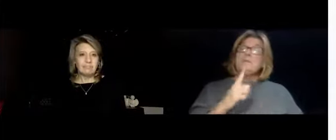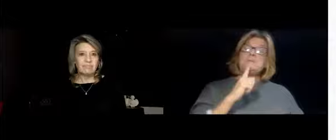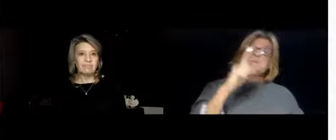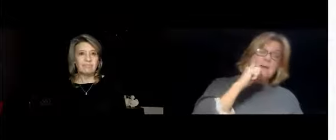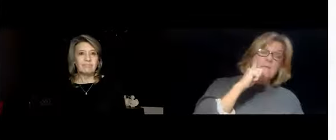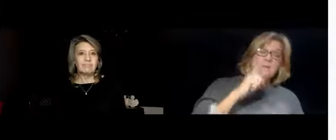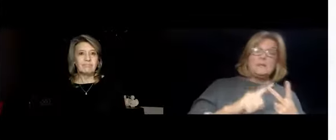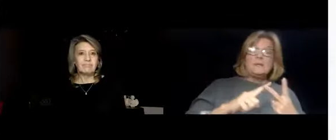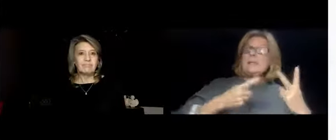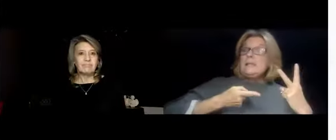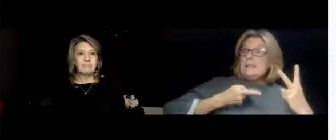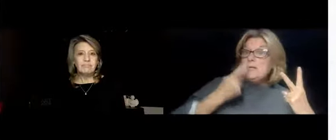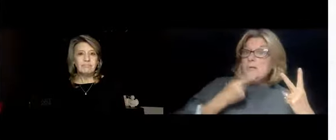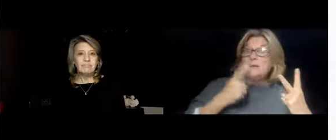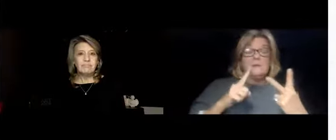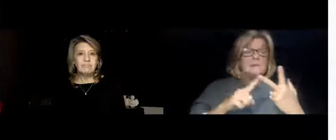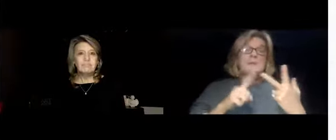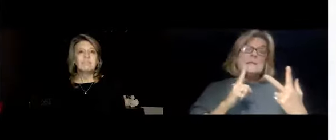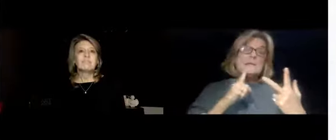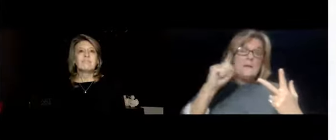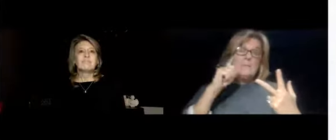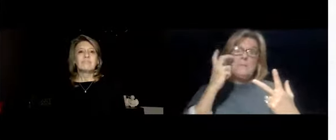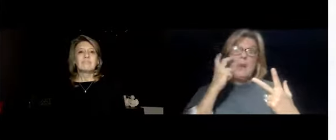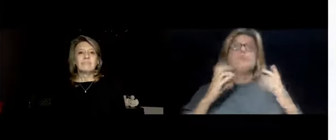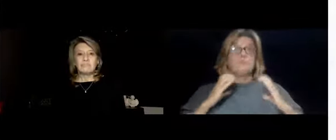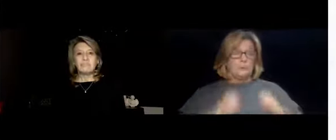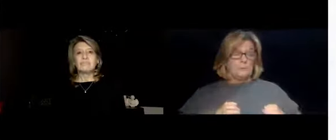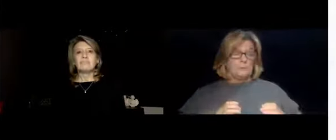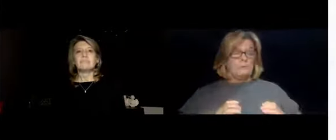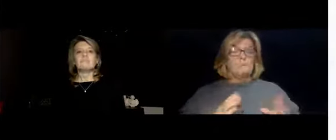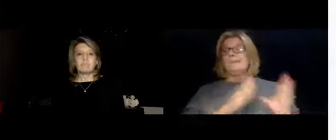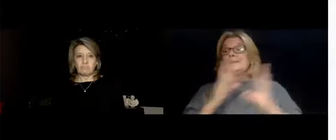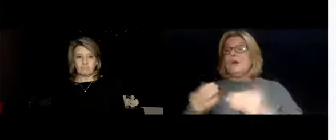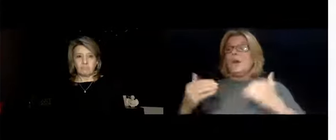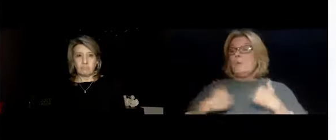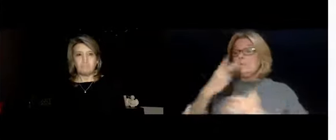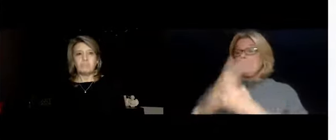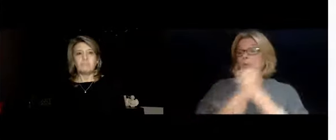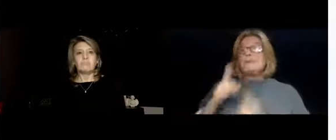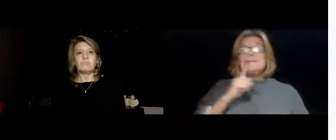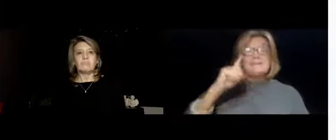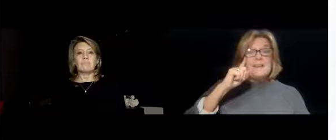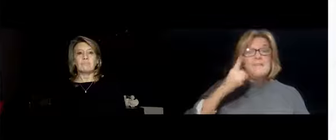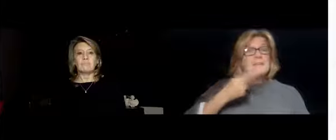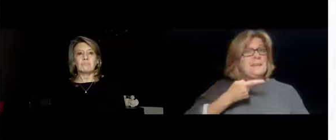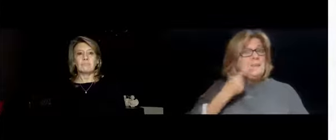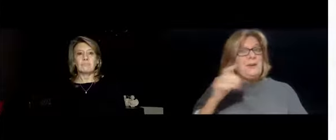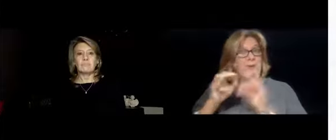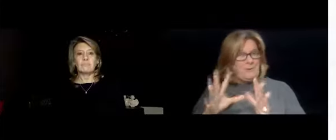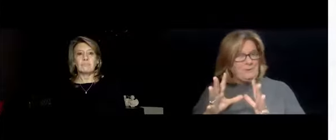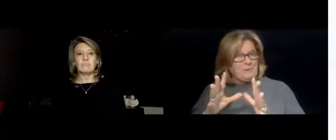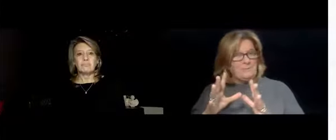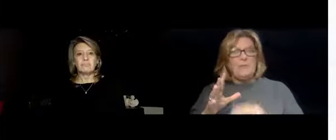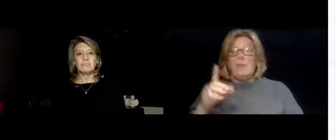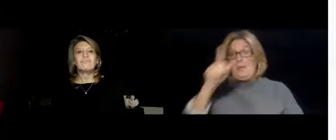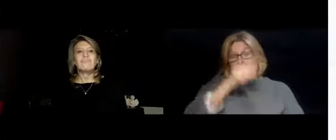all, we have deaf, hearing, deaf-blind consumers. We also have both deaf